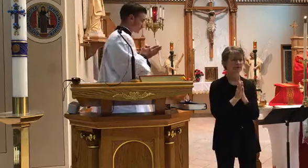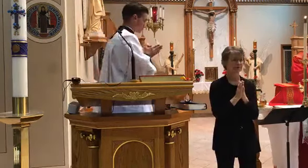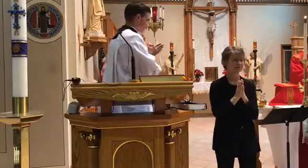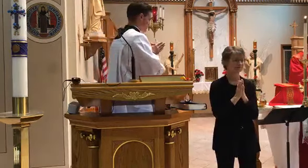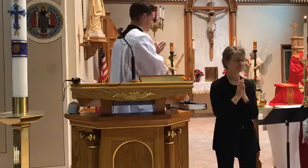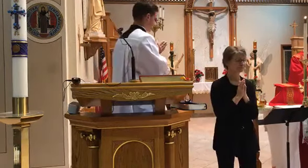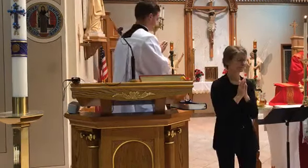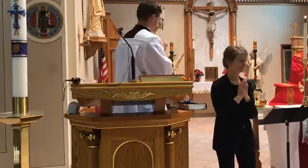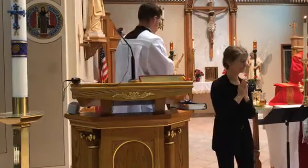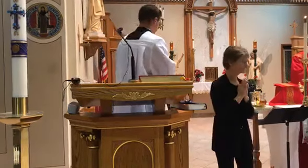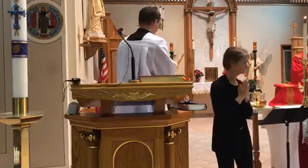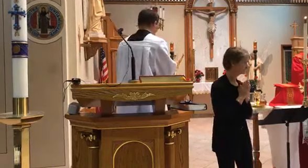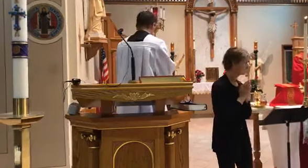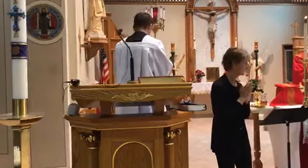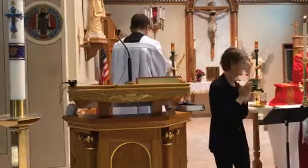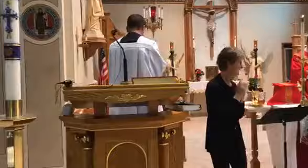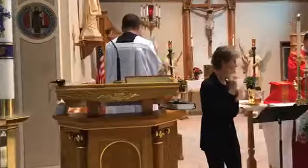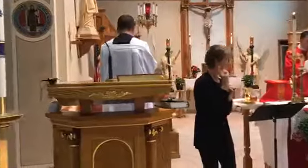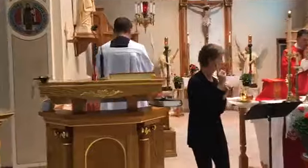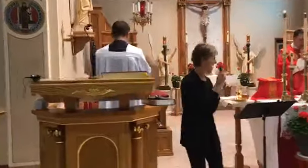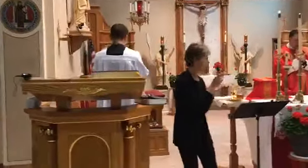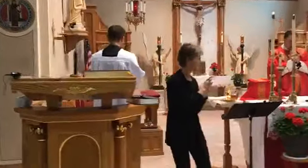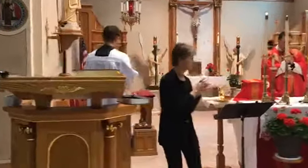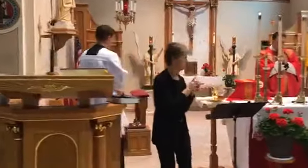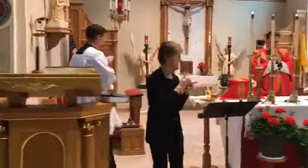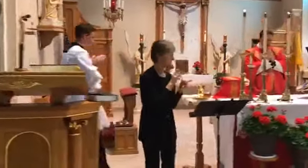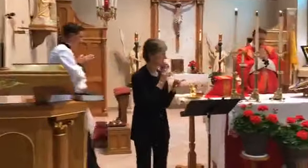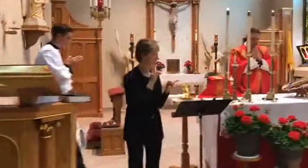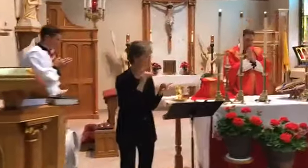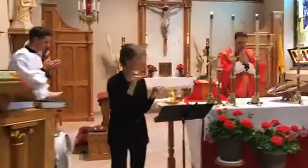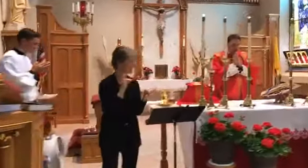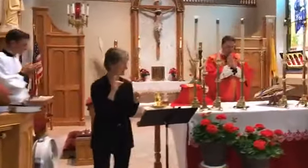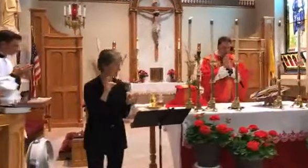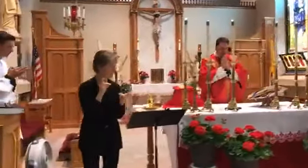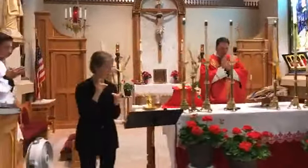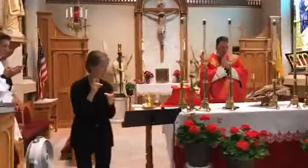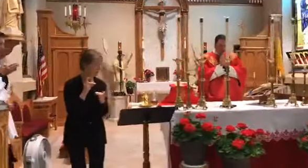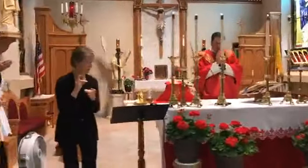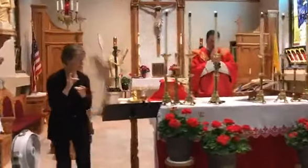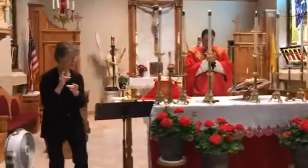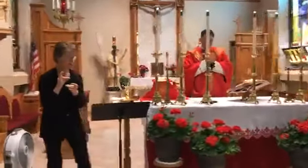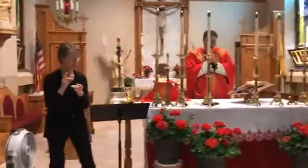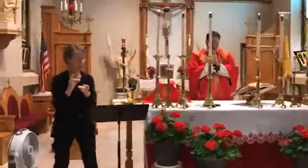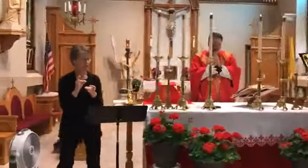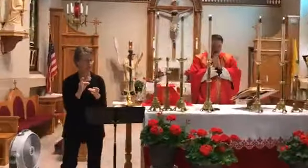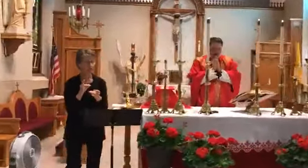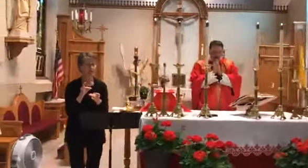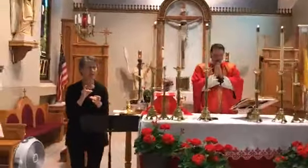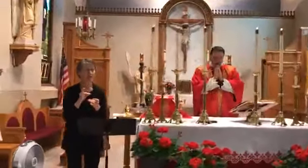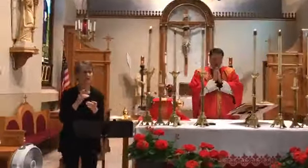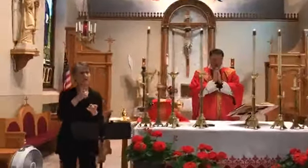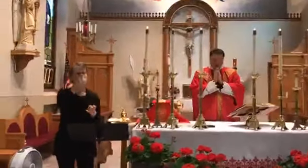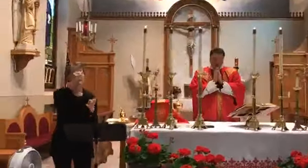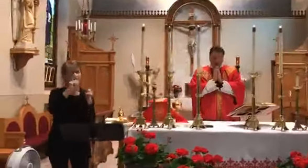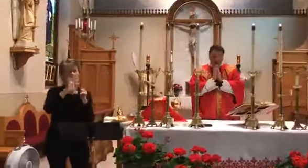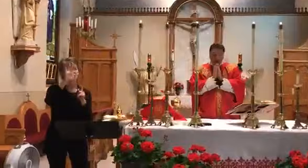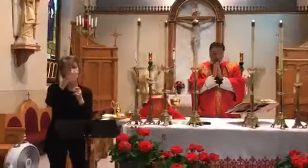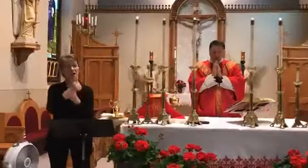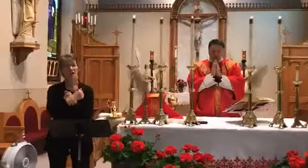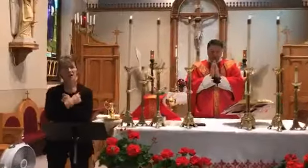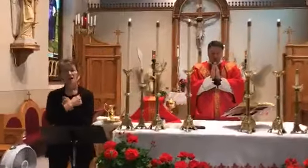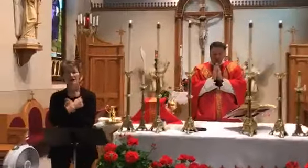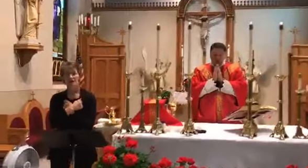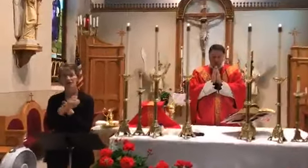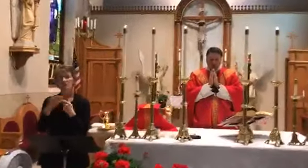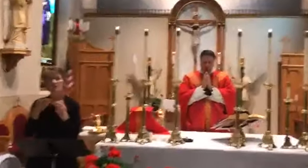Come, Holy Spirit, and unleash your goodness and love within us, and we